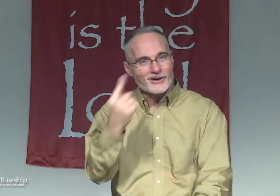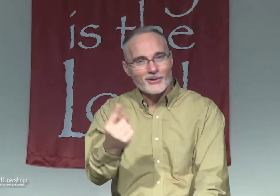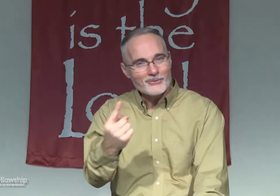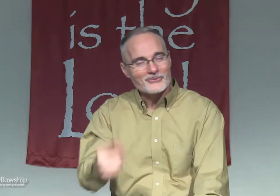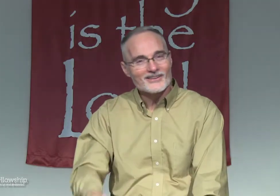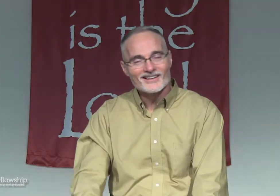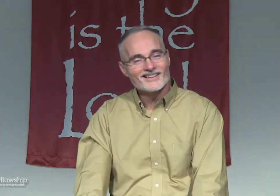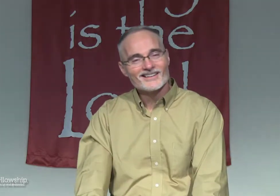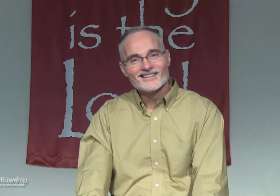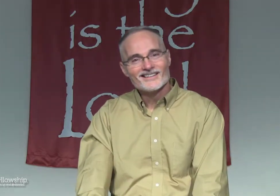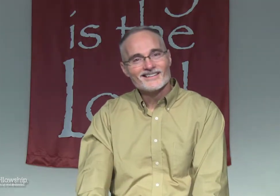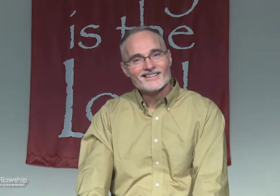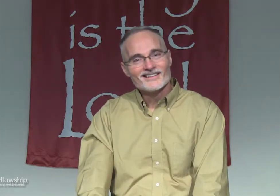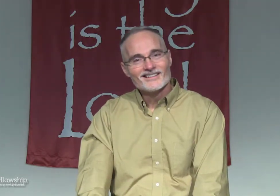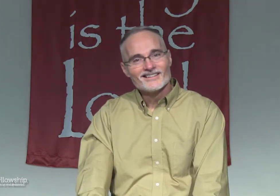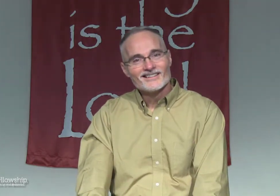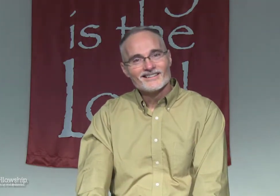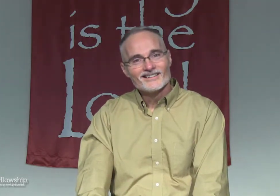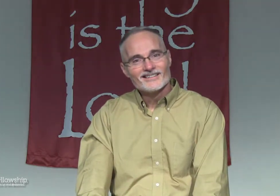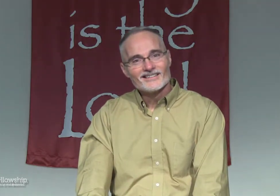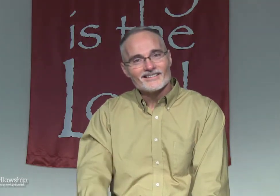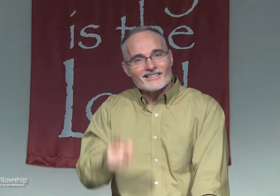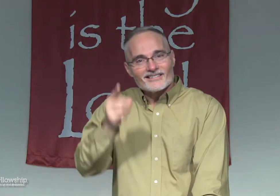But brothers and sisters, you're not alone.